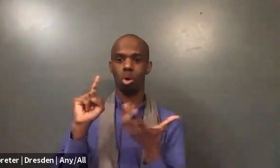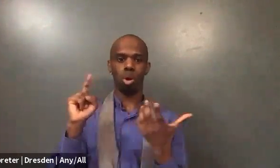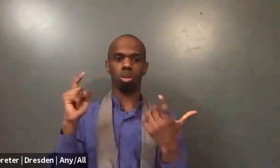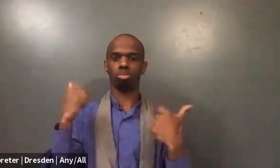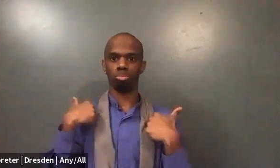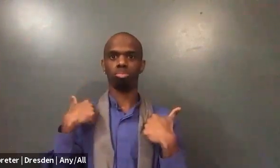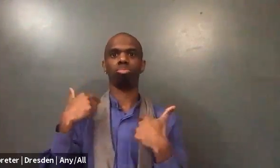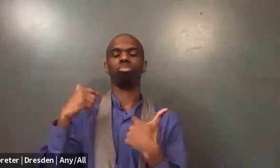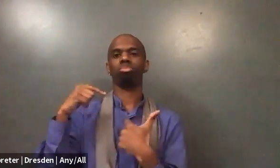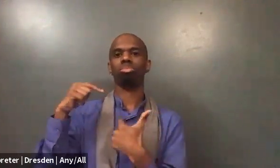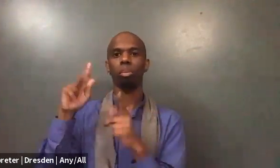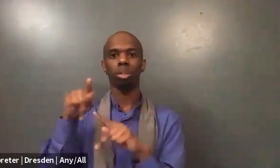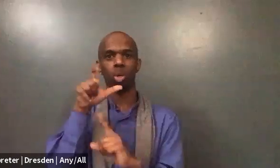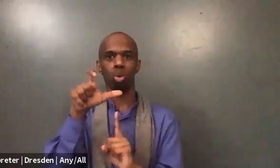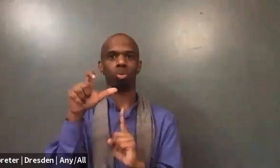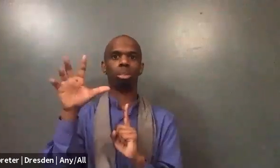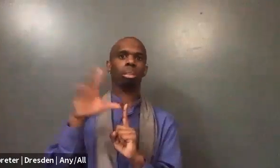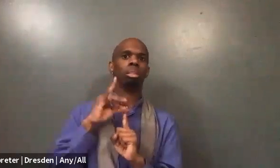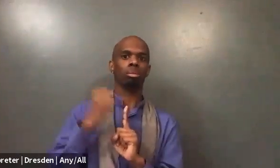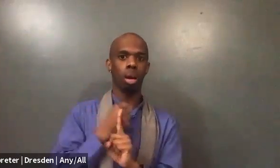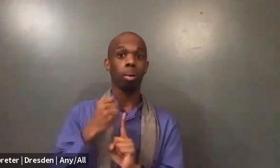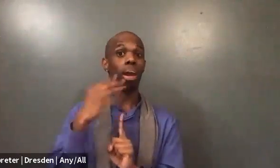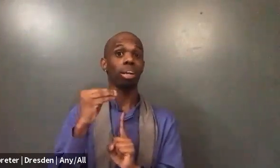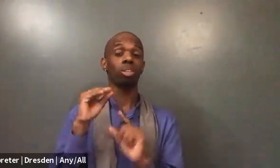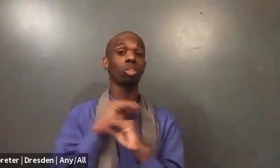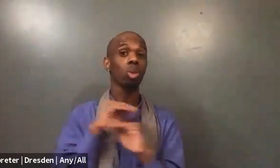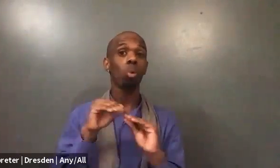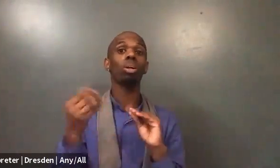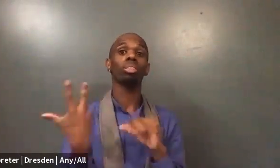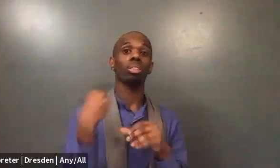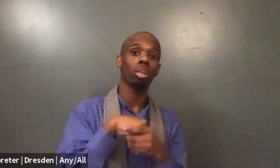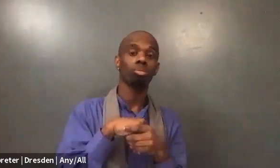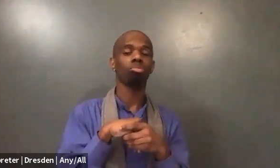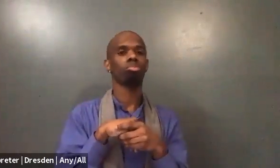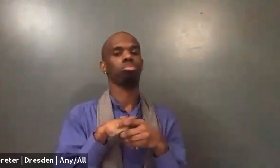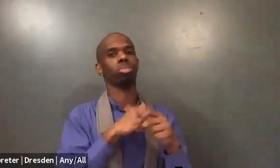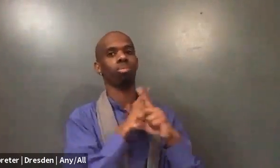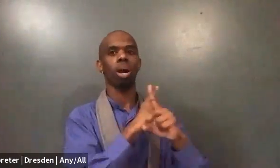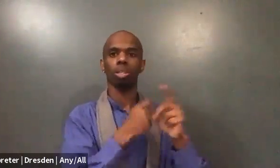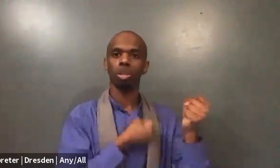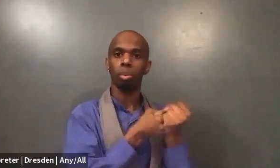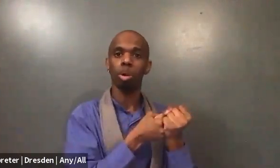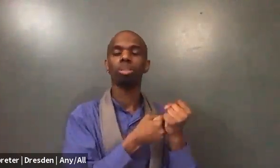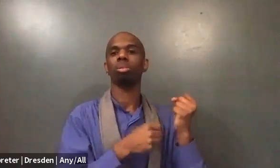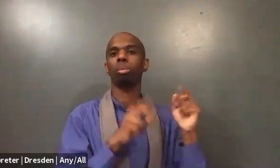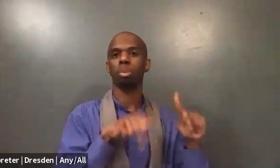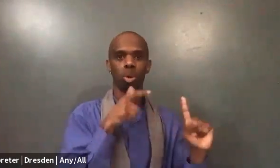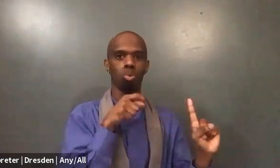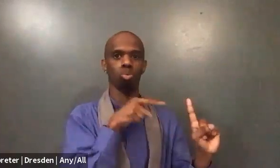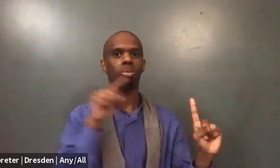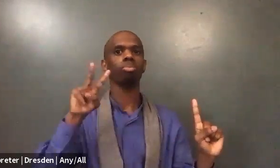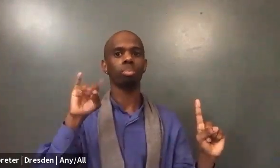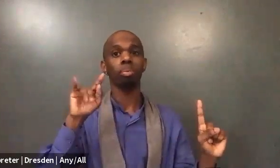stuck with me and gave me all kinds of lifelong trauma and trust issues, right? So we can learn new ways